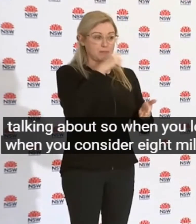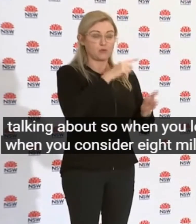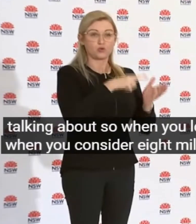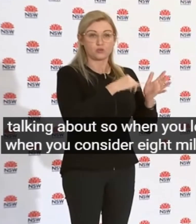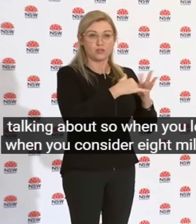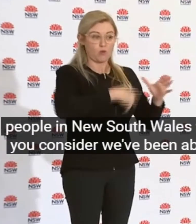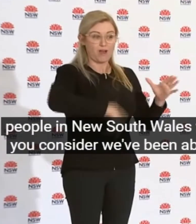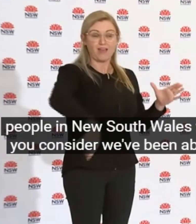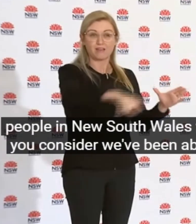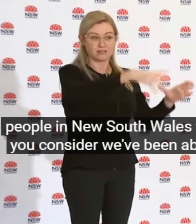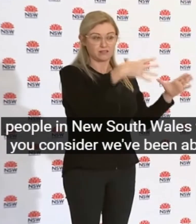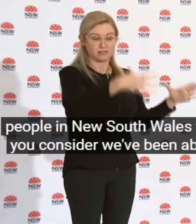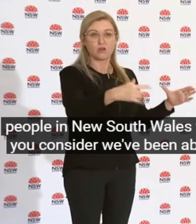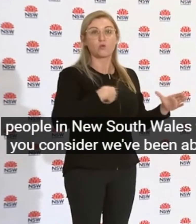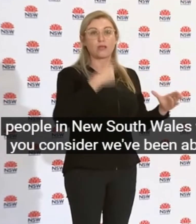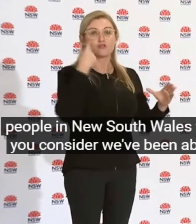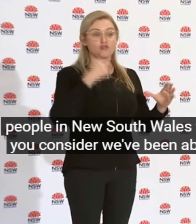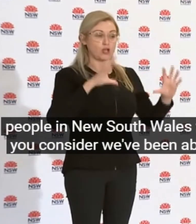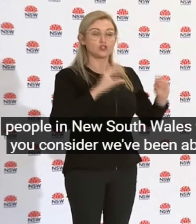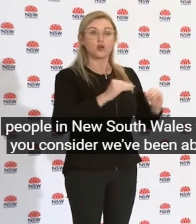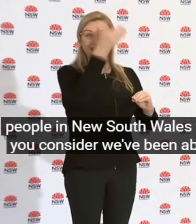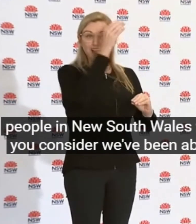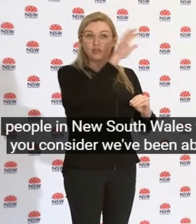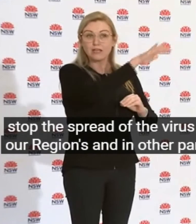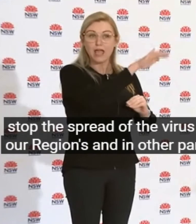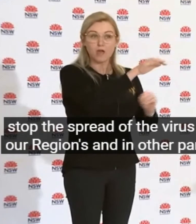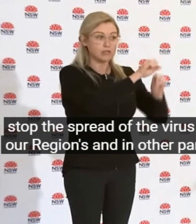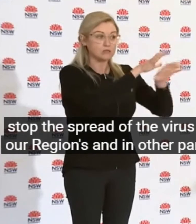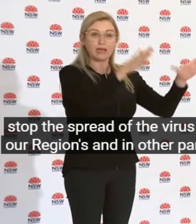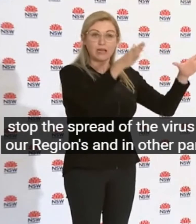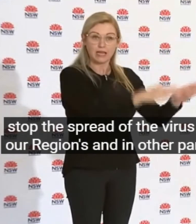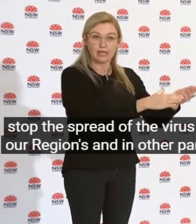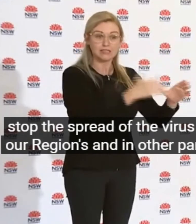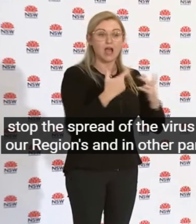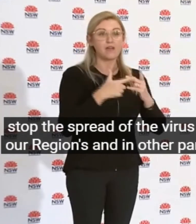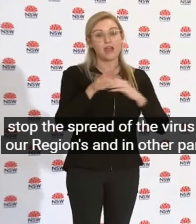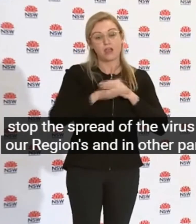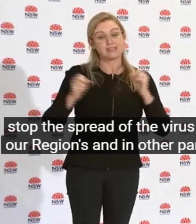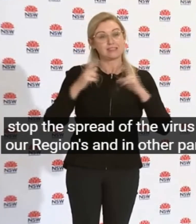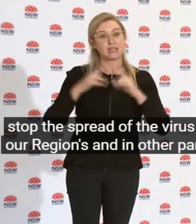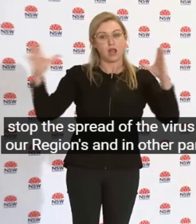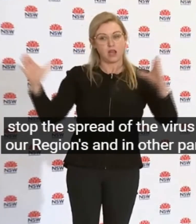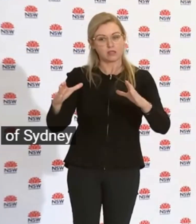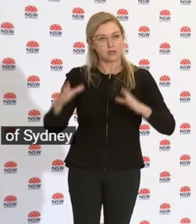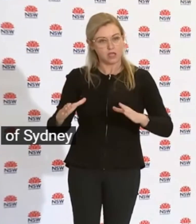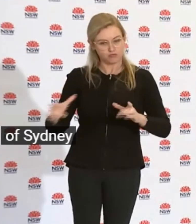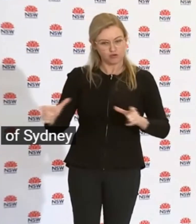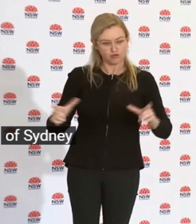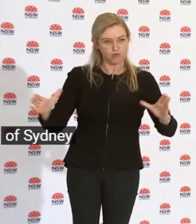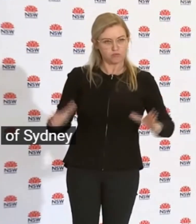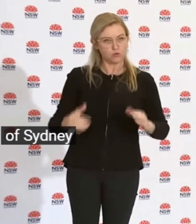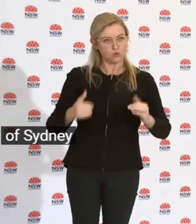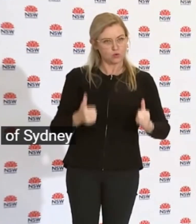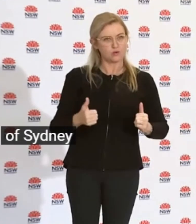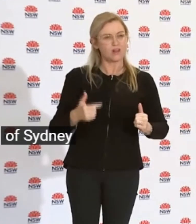to stop the spread of the virus in our regions and in other parts of Sydney in a massive way, it's really important for us to give those Year